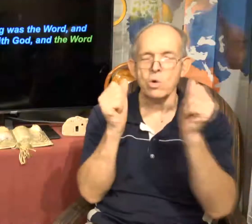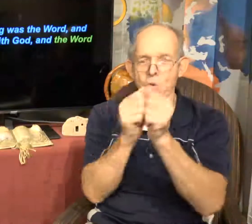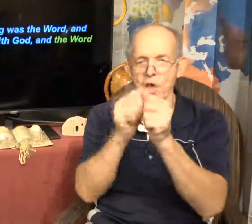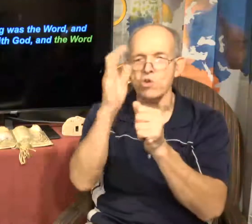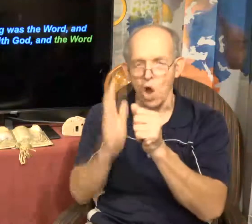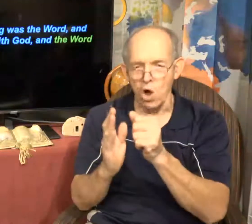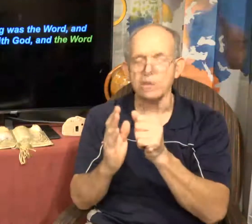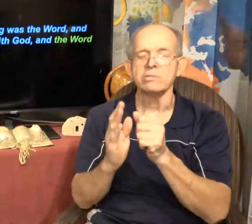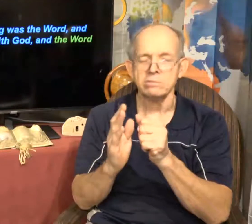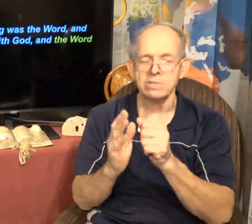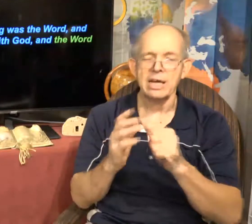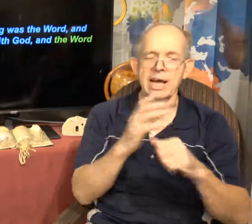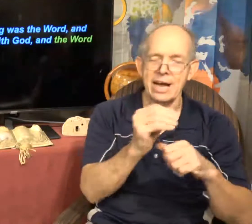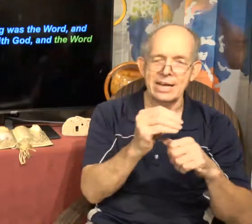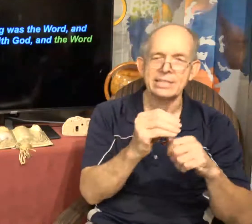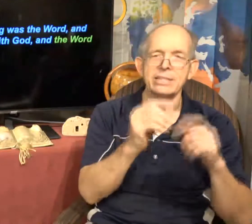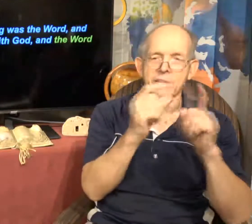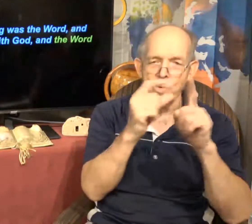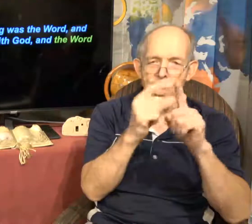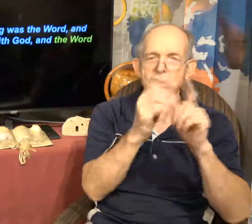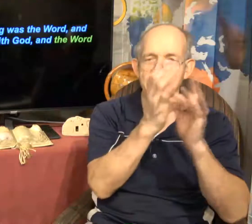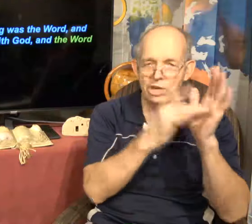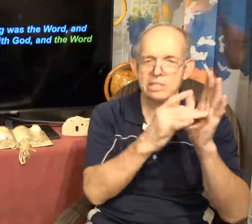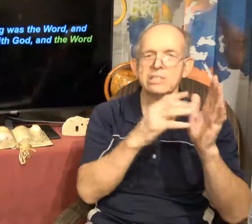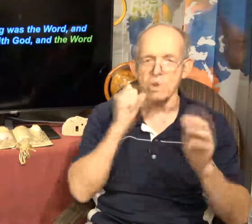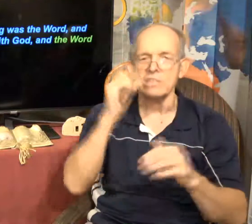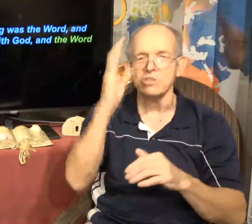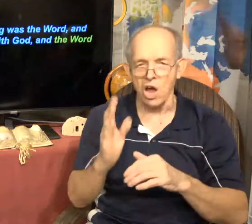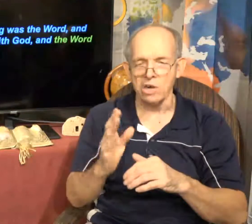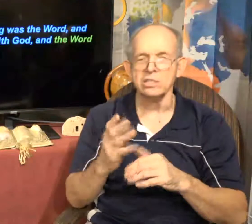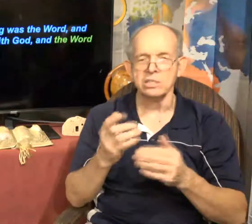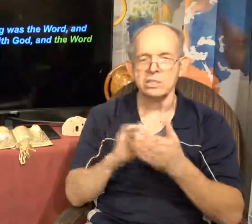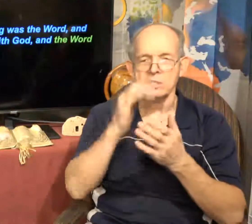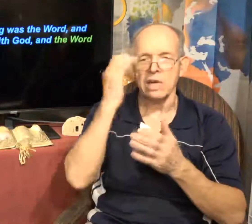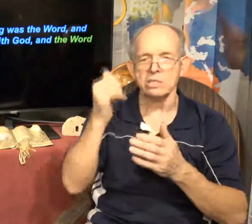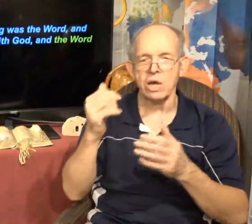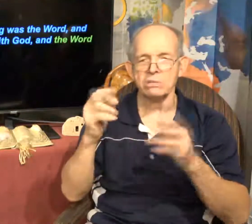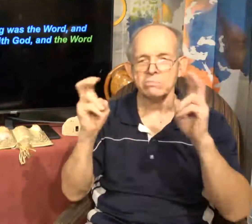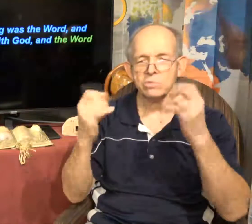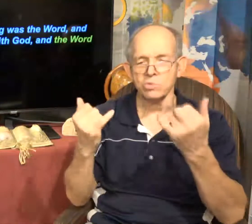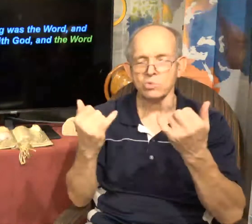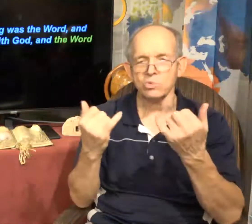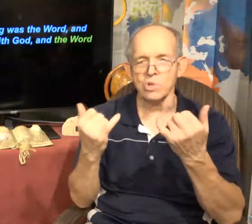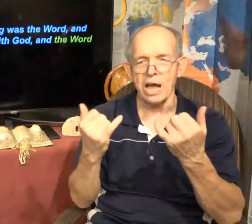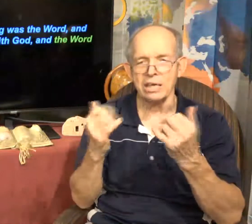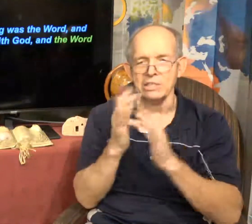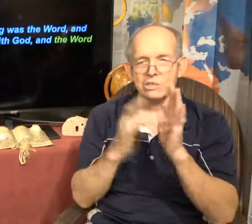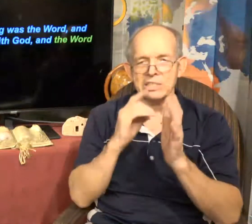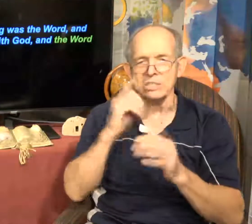with God. And the Word, Jesus, was God. That's why Jesus is